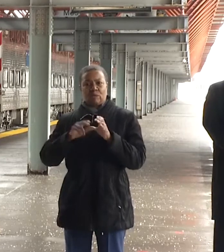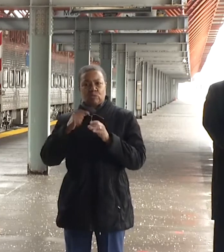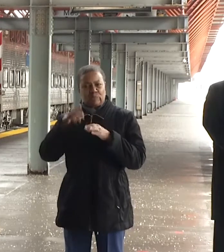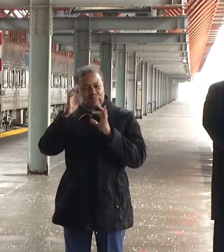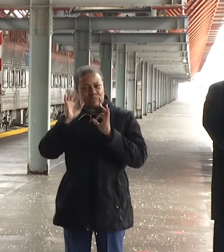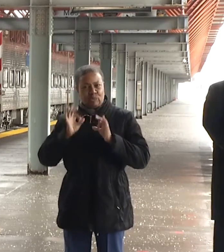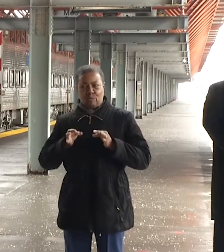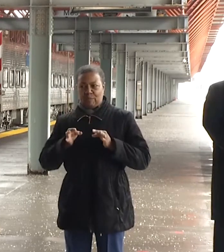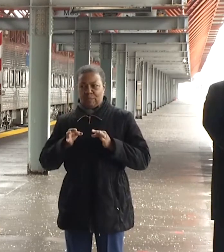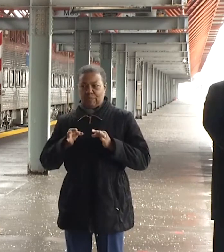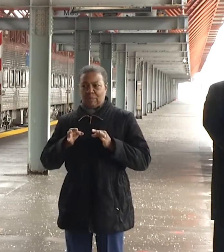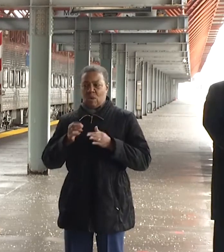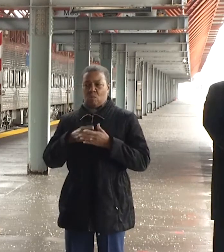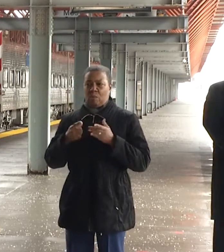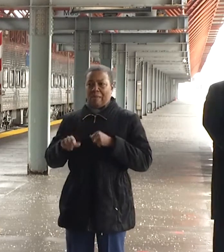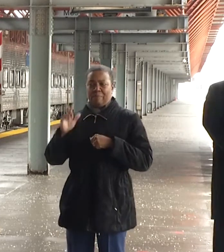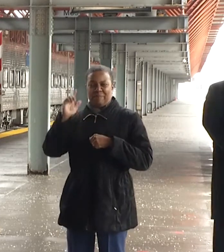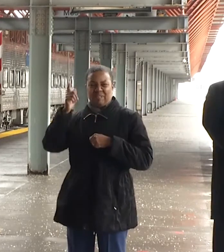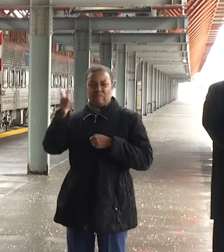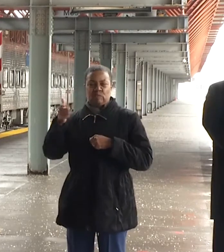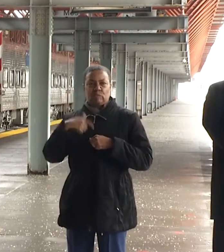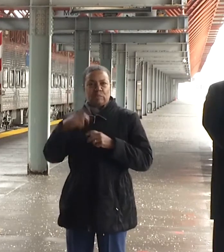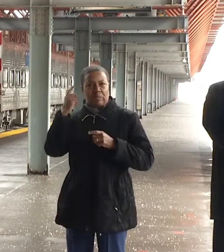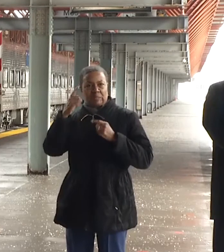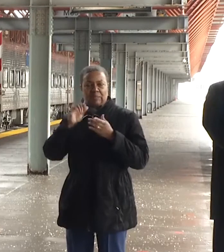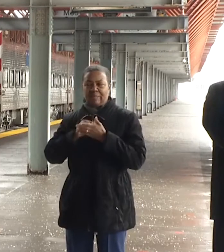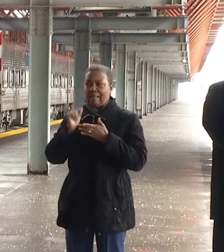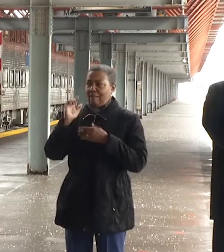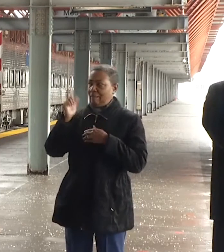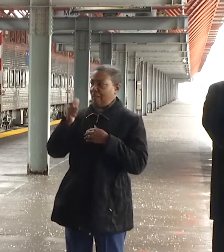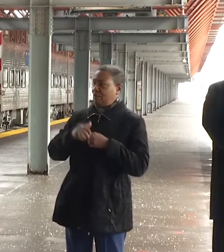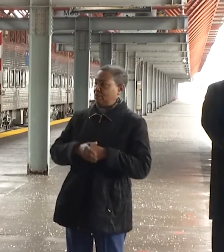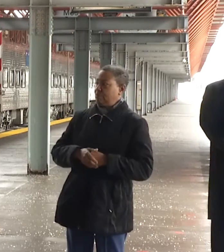will eventually look at expanding our footprint.